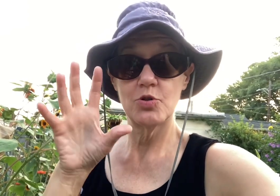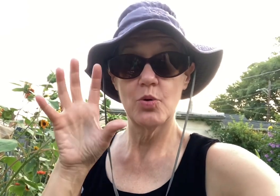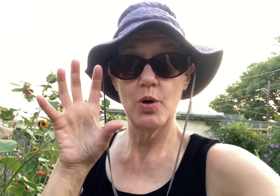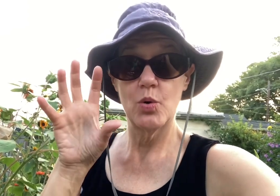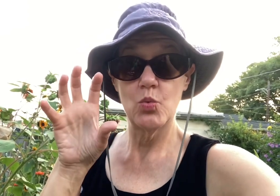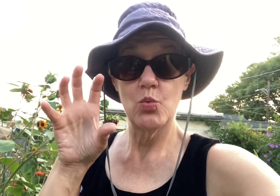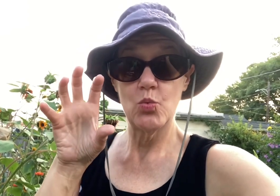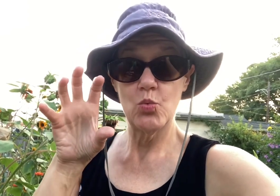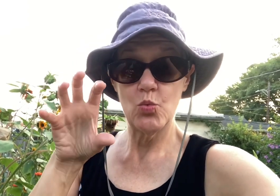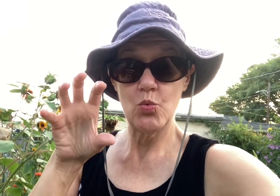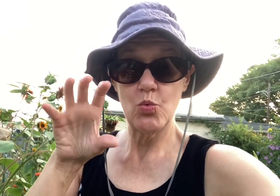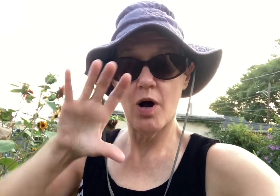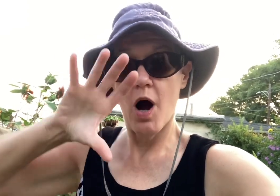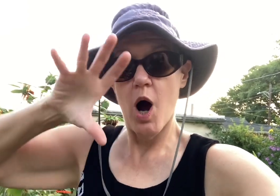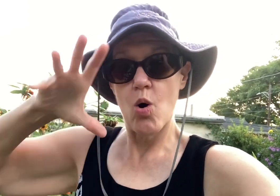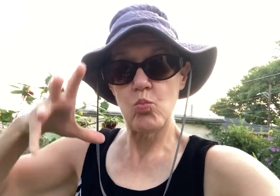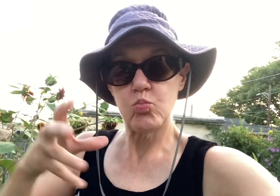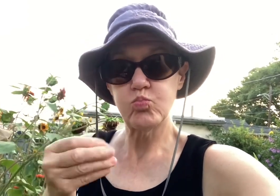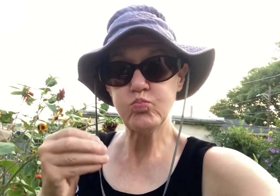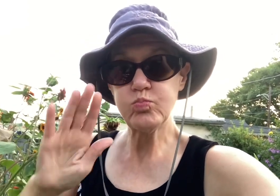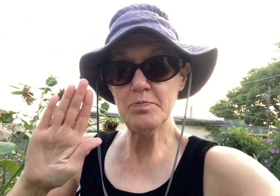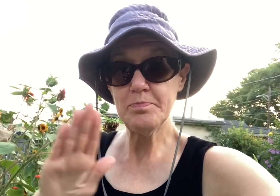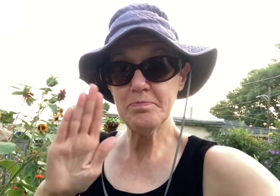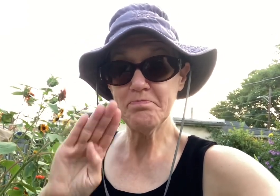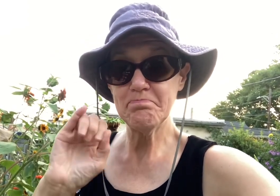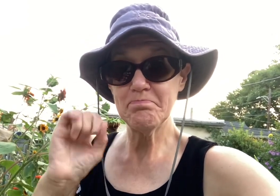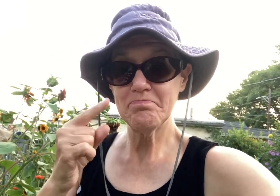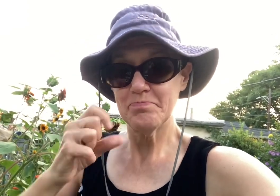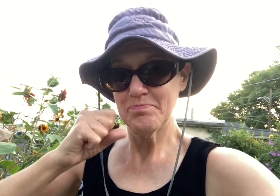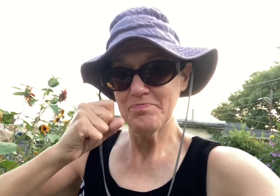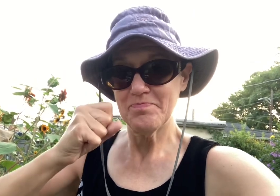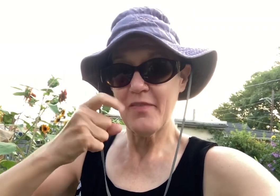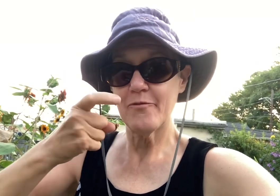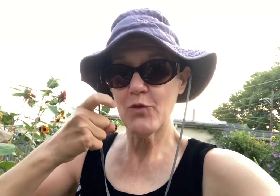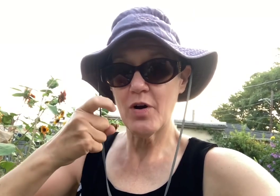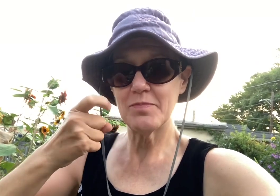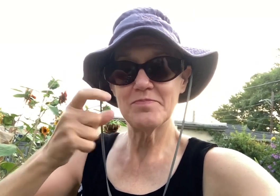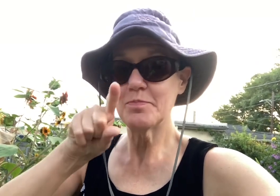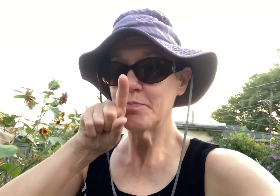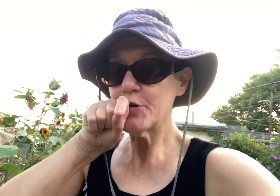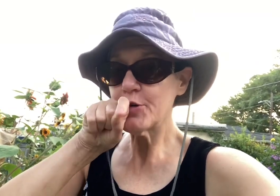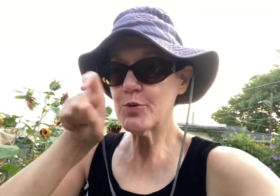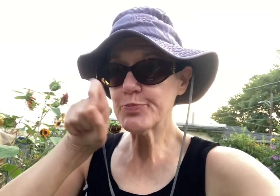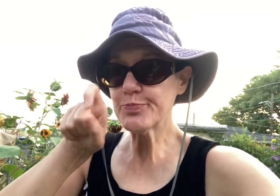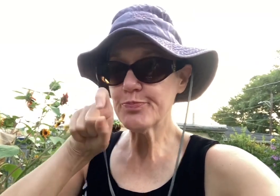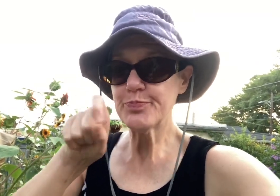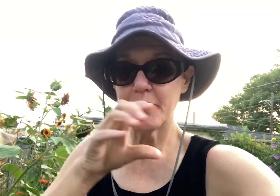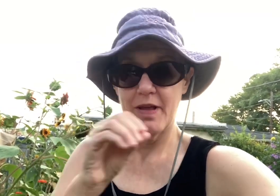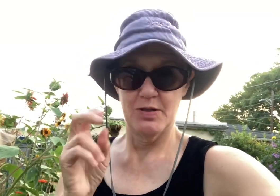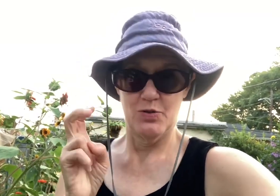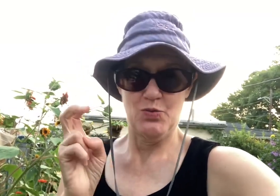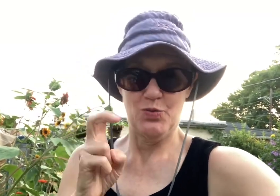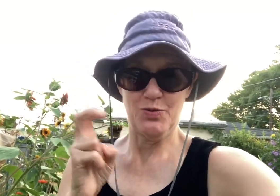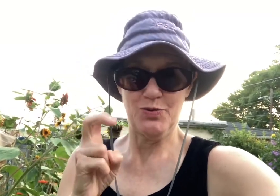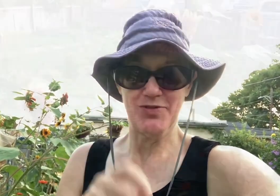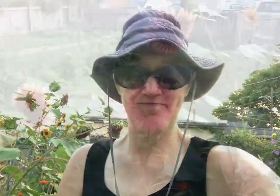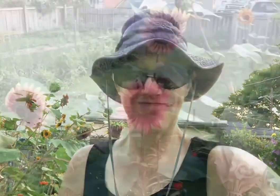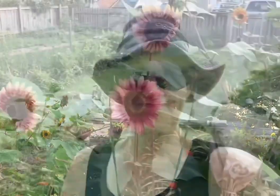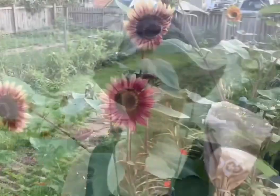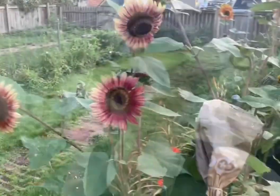petals start to shrivel, I'll enclose it in a paper bag to protect it from the birds and the